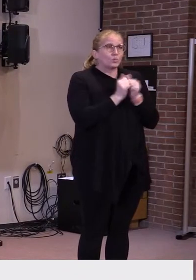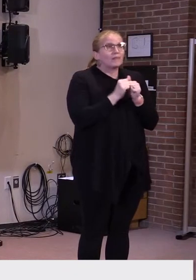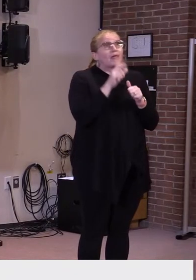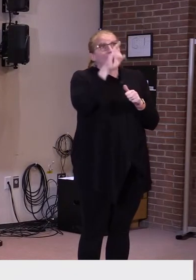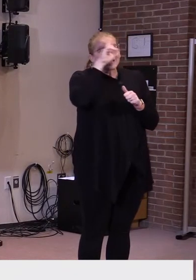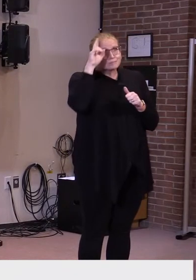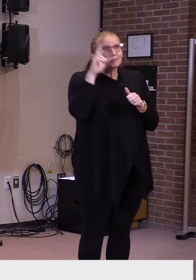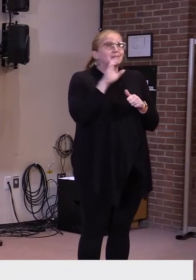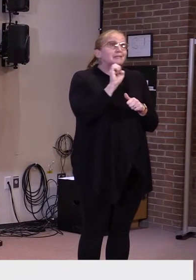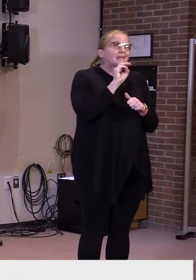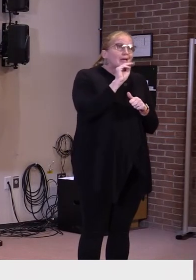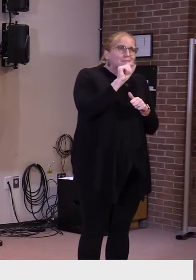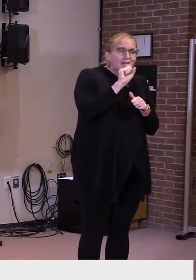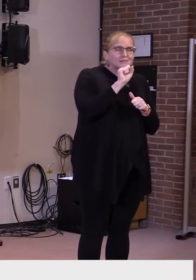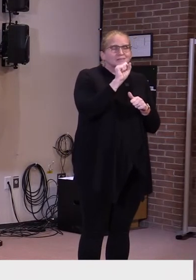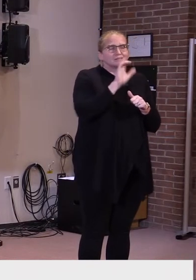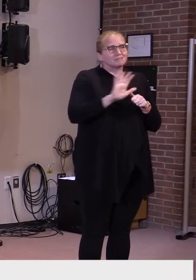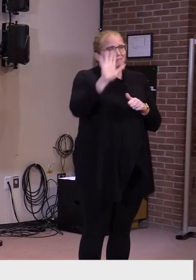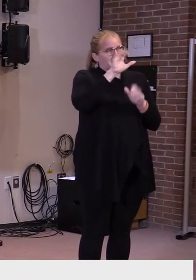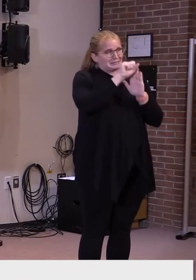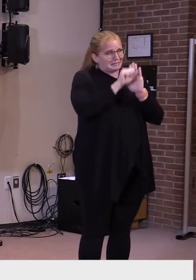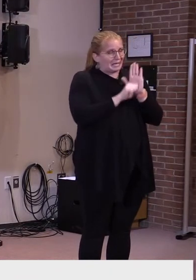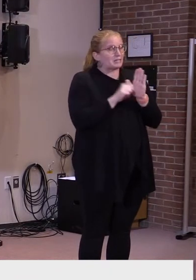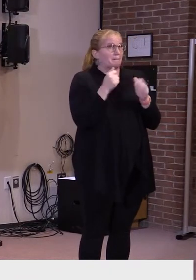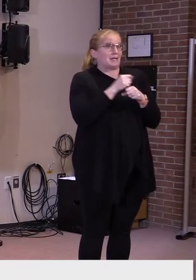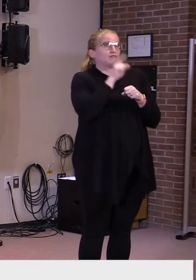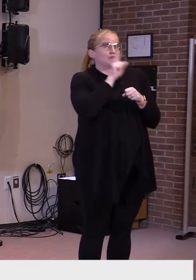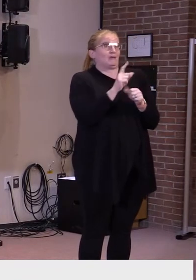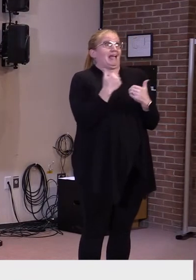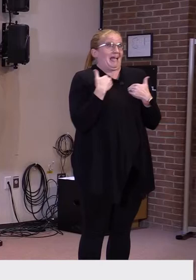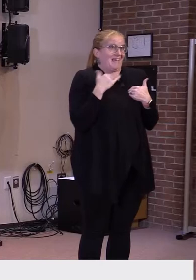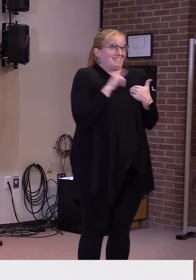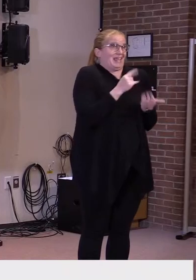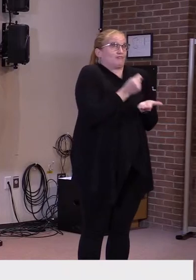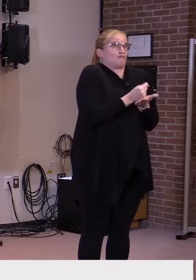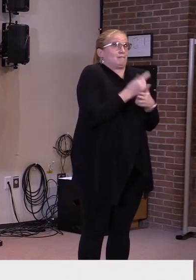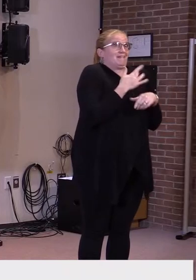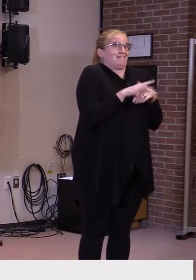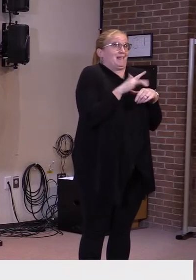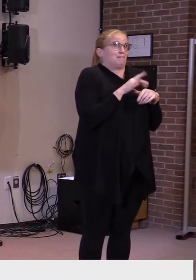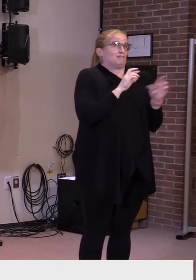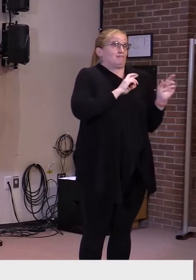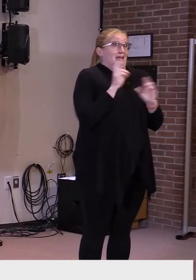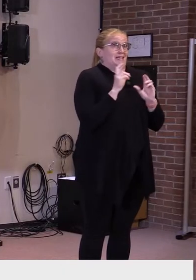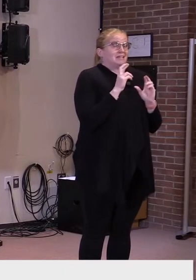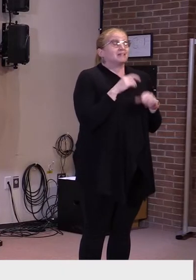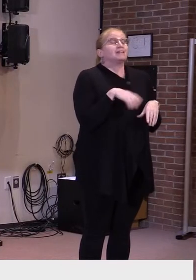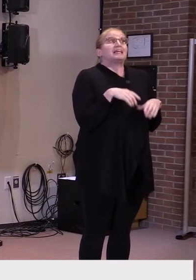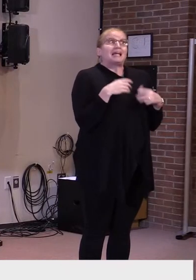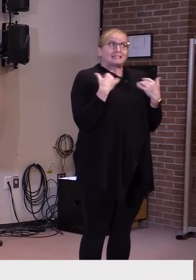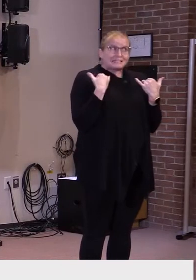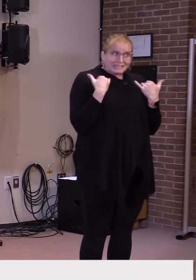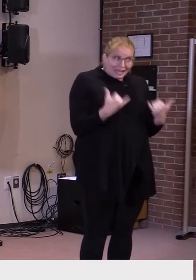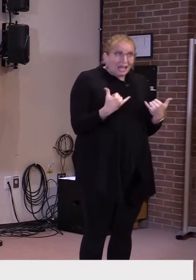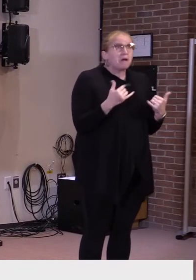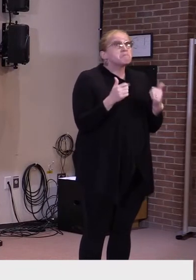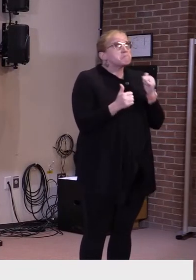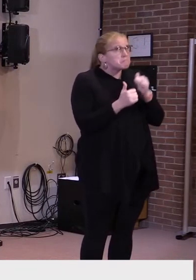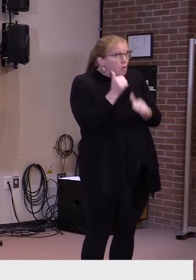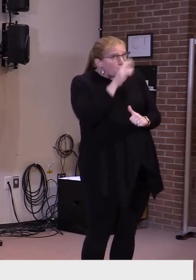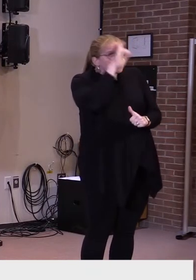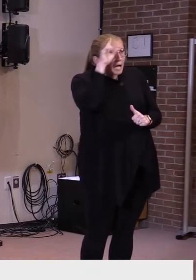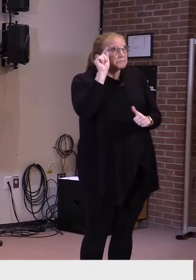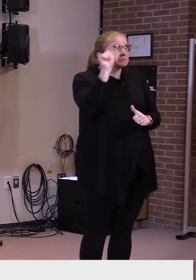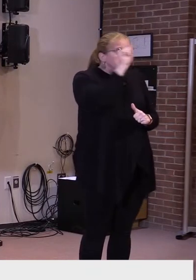to ensure that this effective treatment is available. And as of today, it's available at most hospitals in